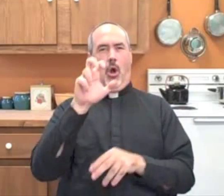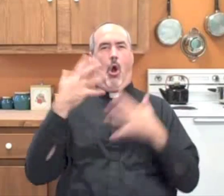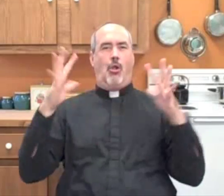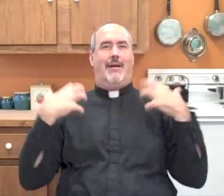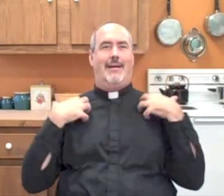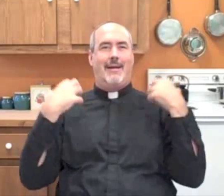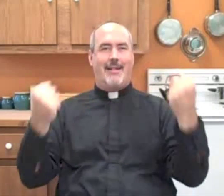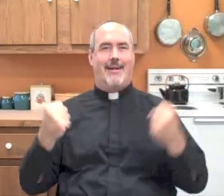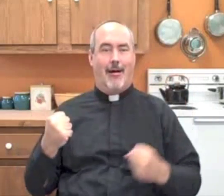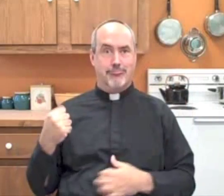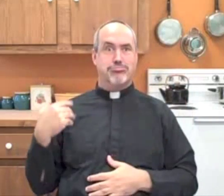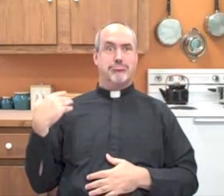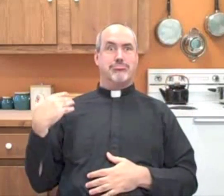healings took place.